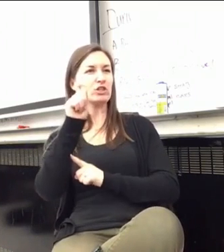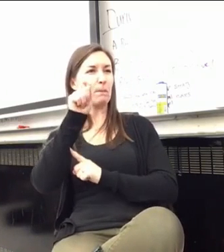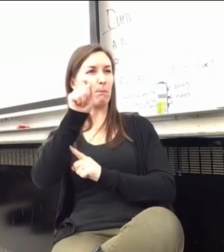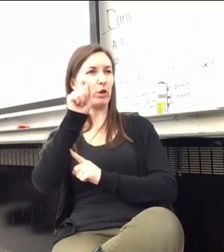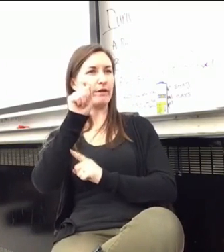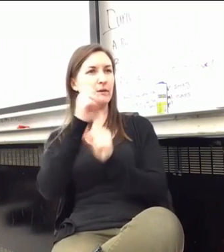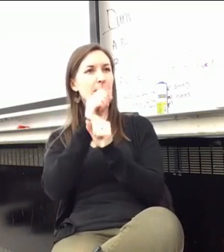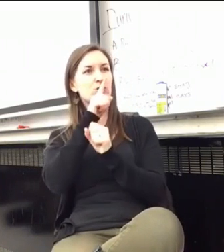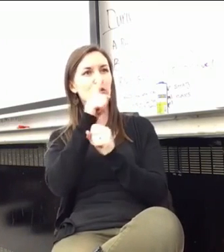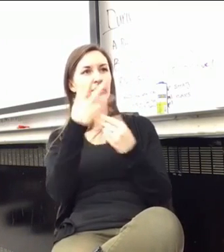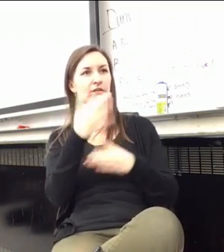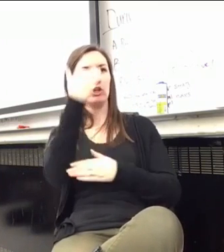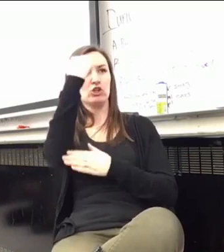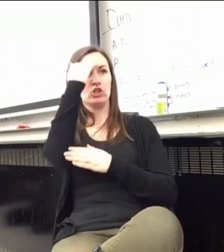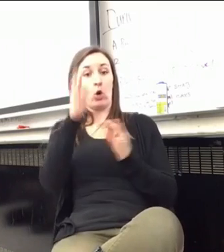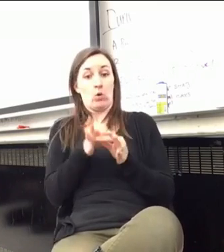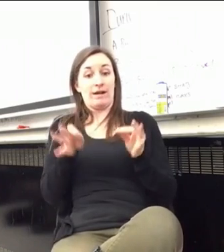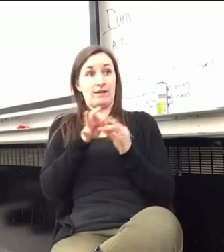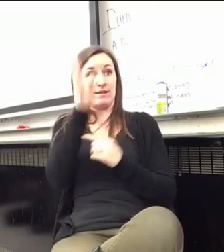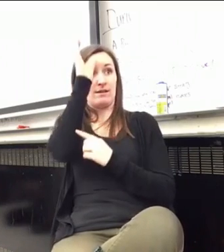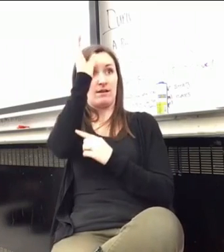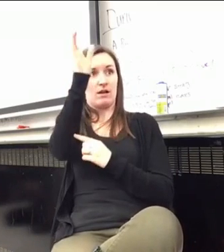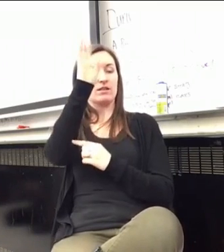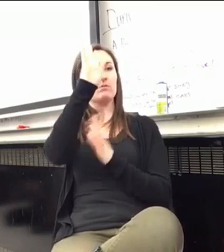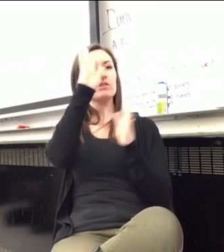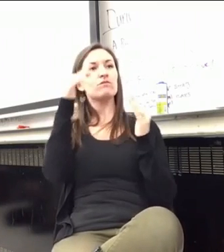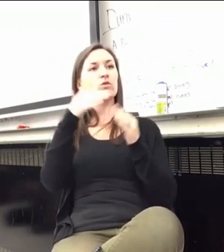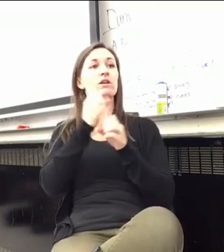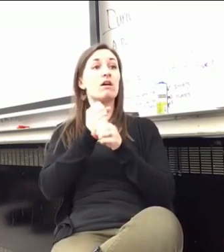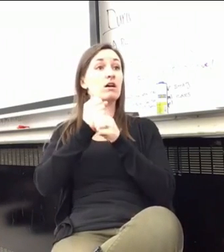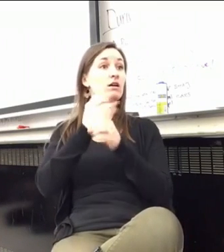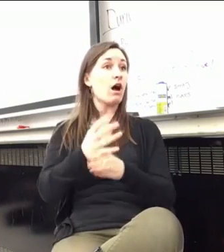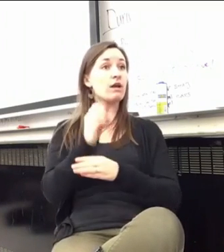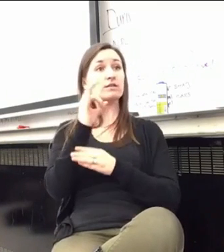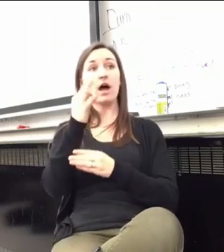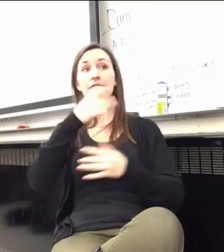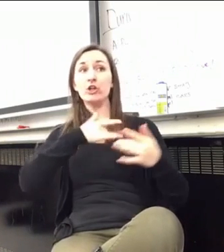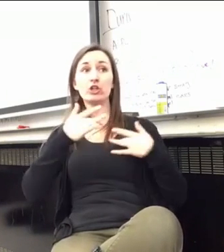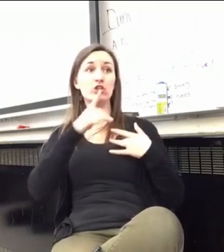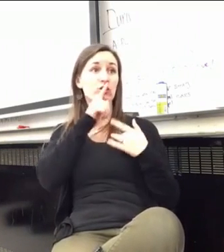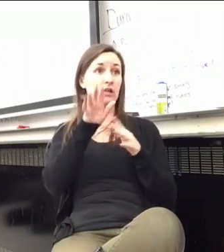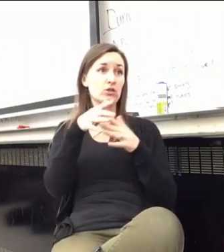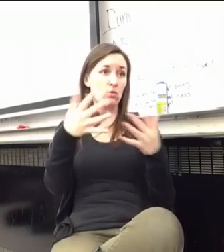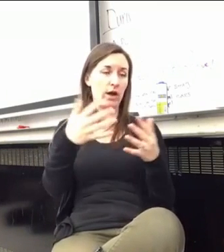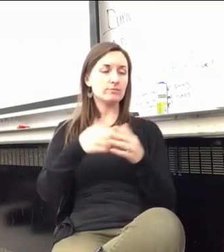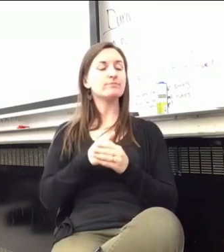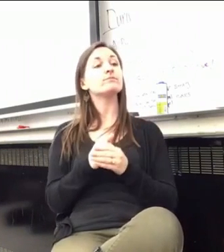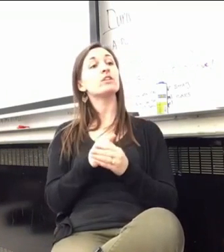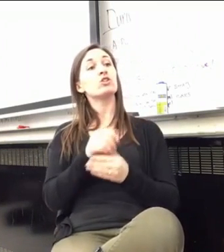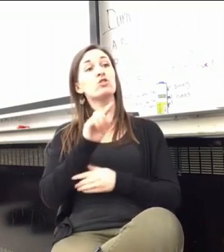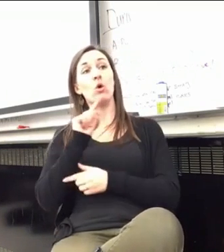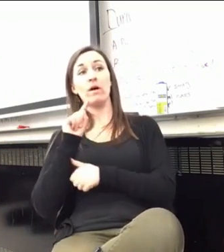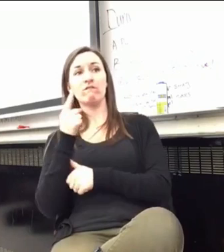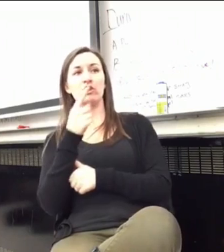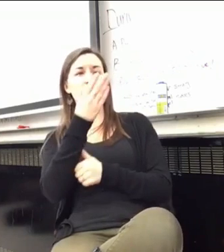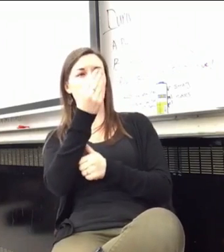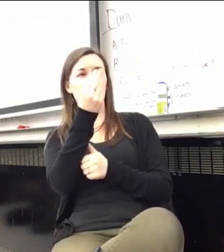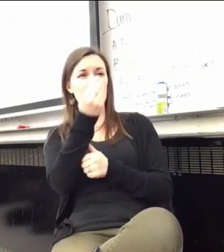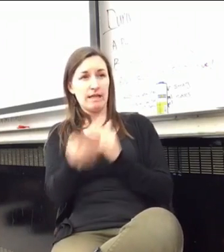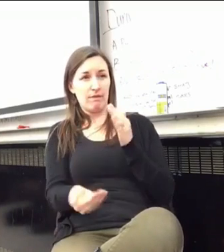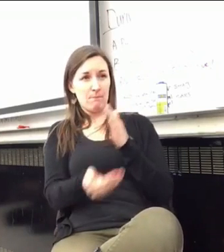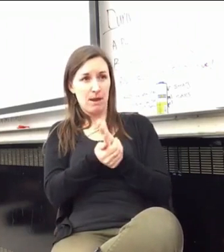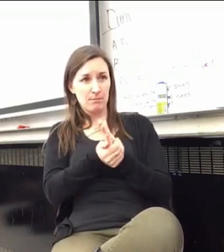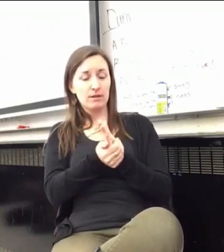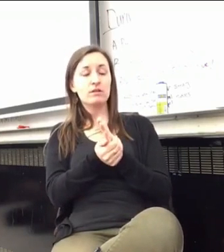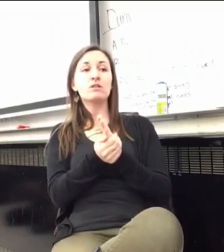know what the key concept is asking is what was the cause of the concern. So the first off is the 14th Amendment.